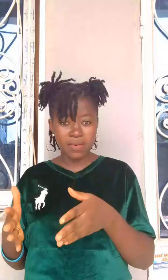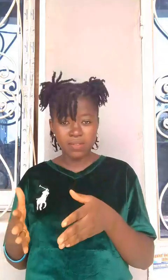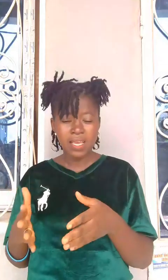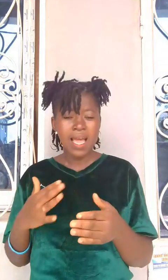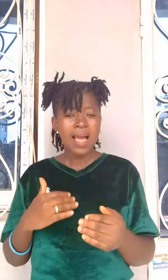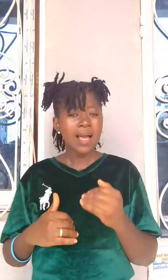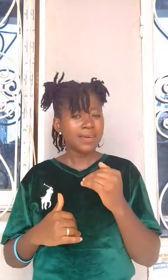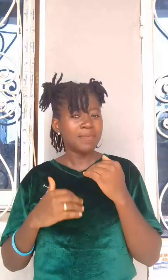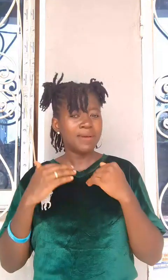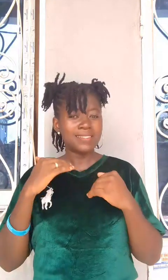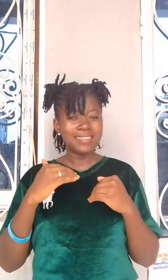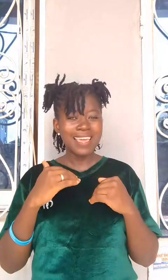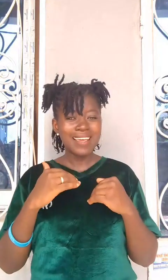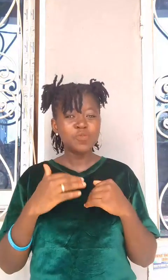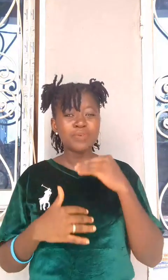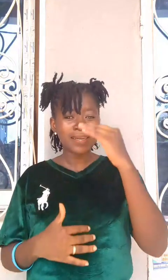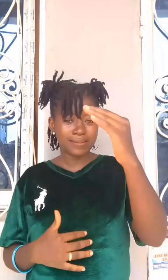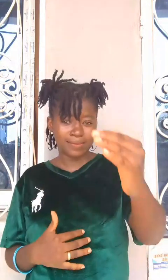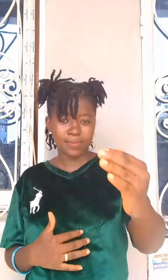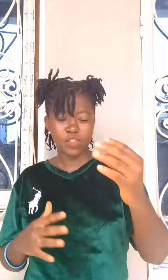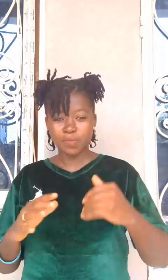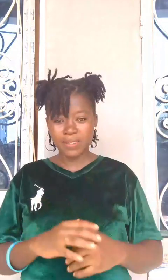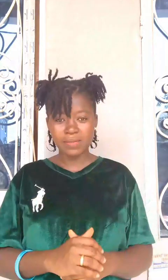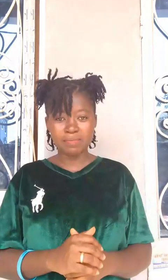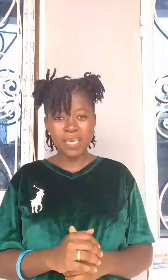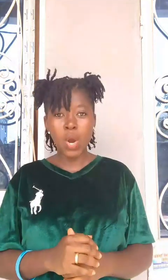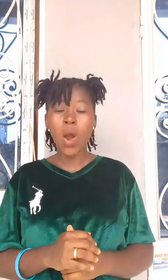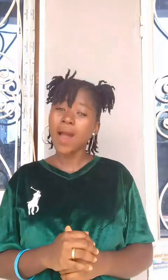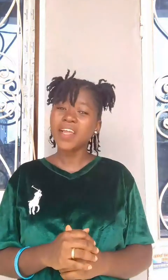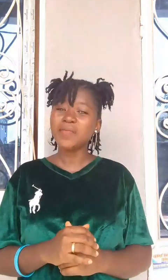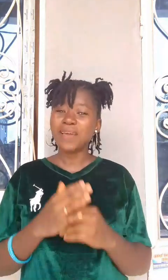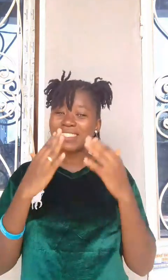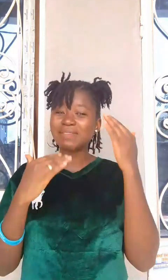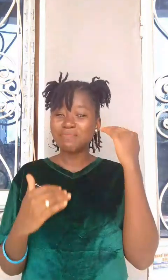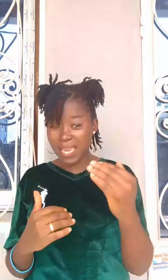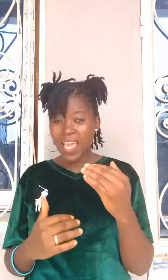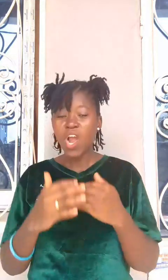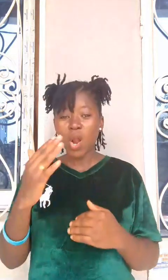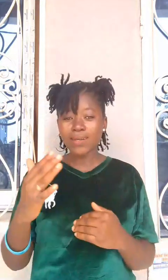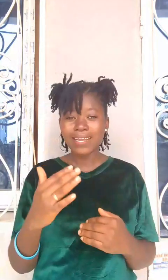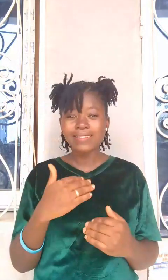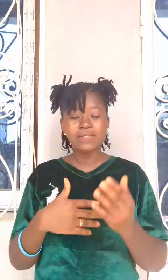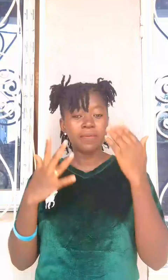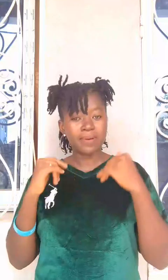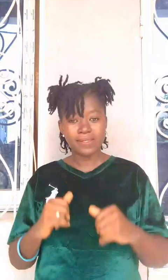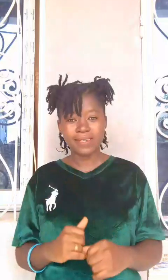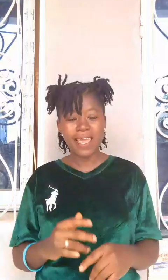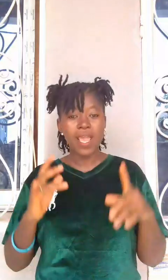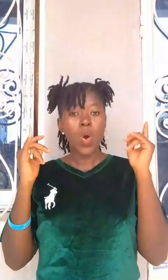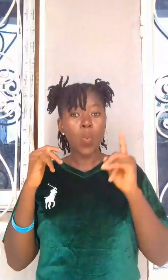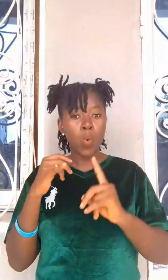virus, how can person A spread it to person B? Or how can person B contact it from person A?